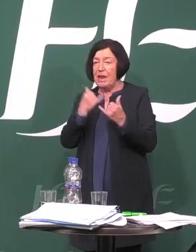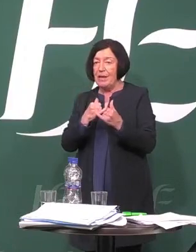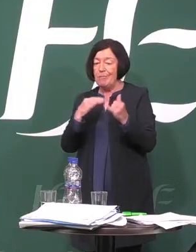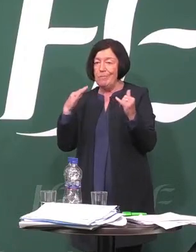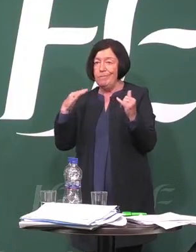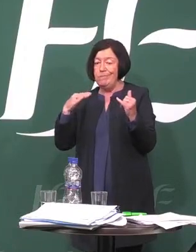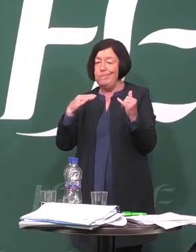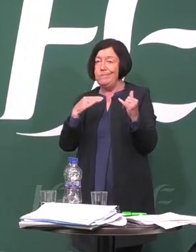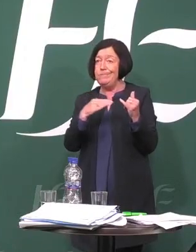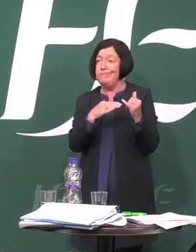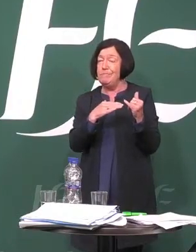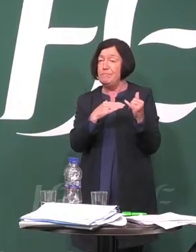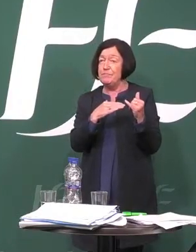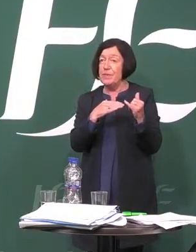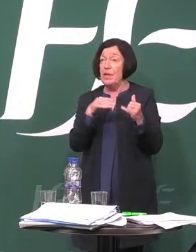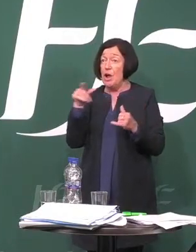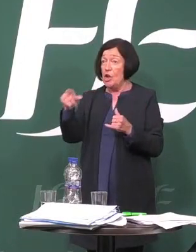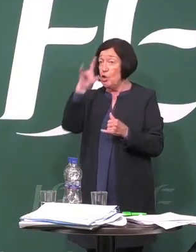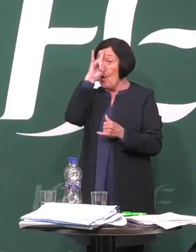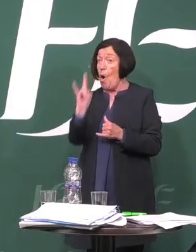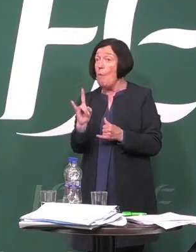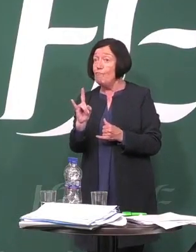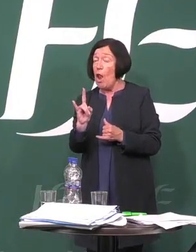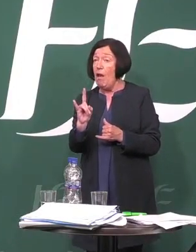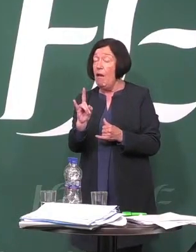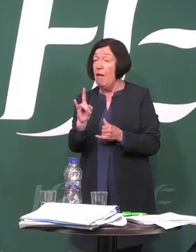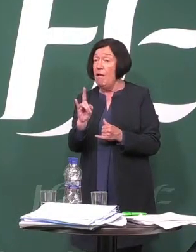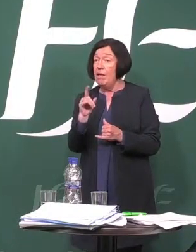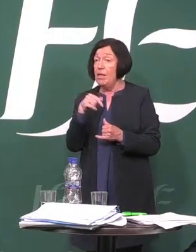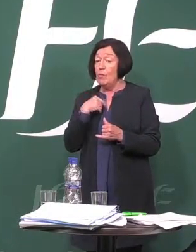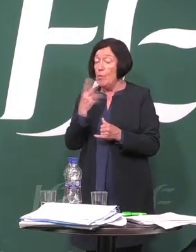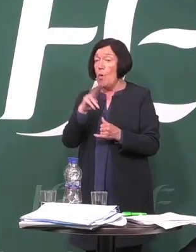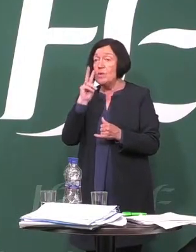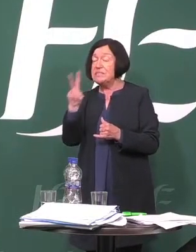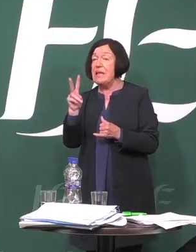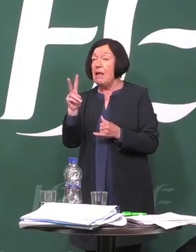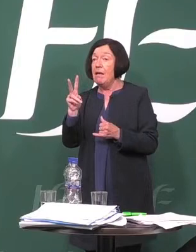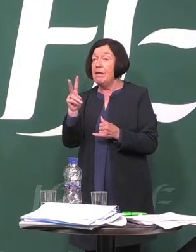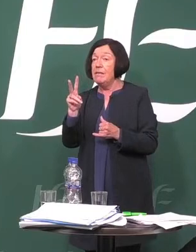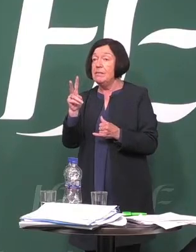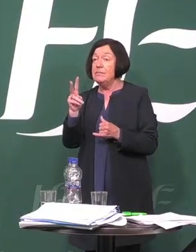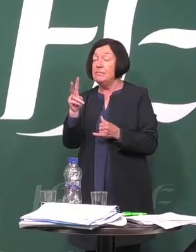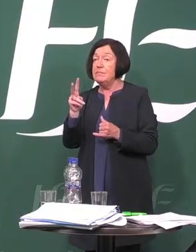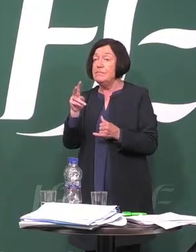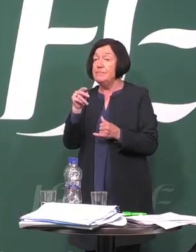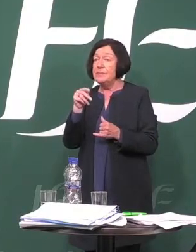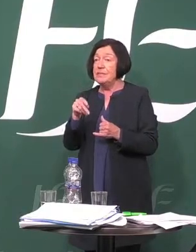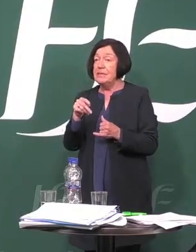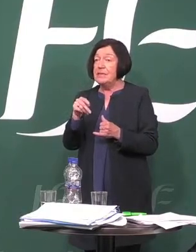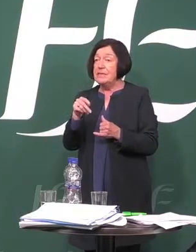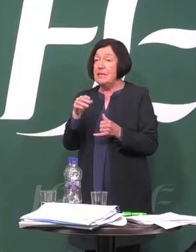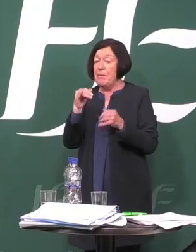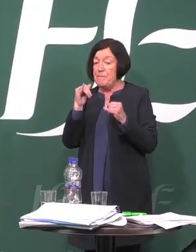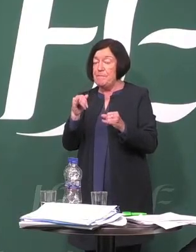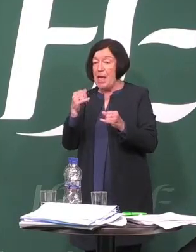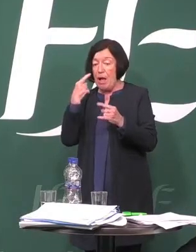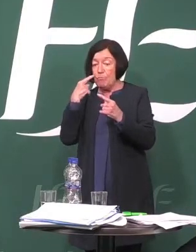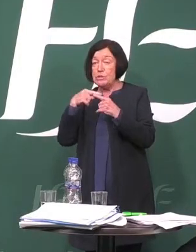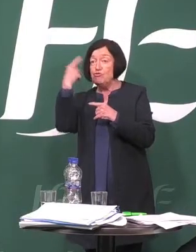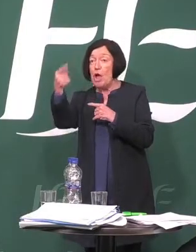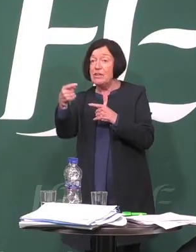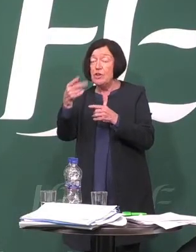kind of remarked yourself. Are you hopeful that that we won't see the kind of pessimistic